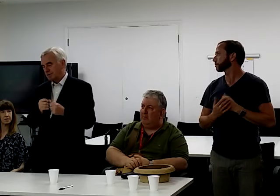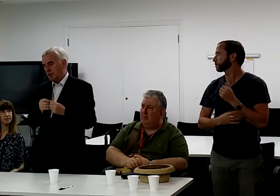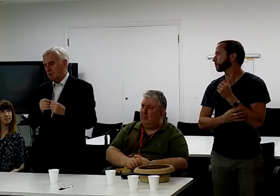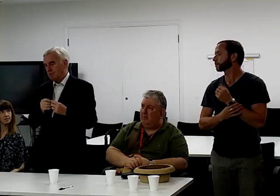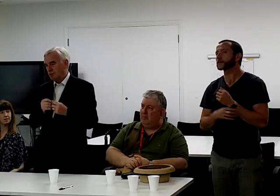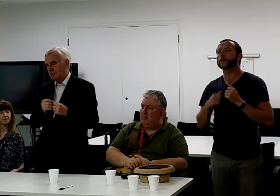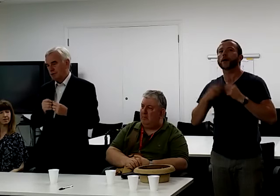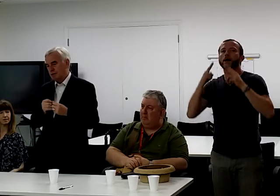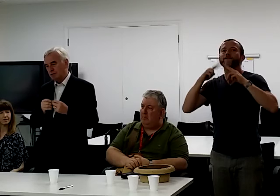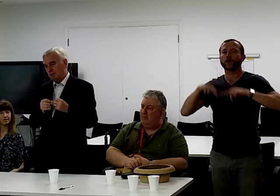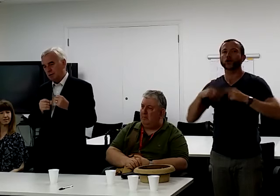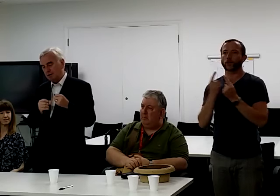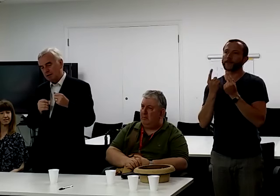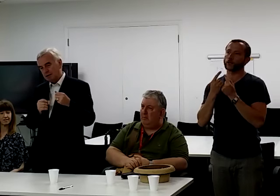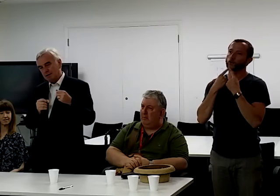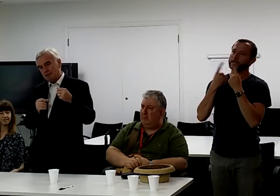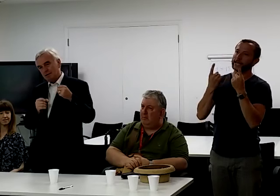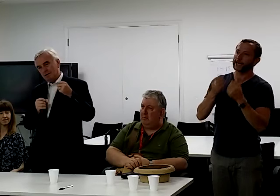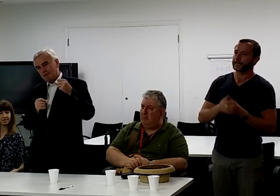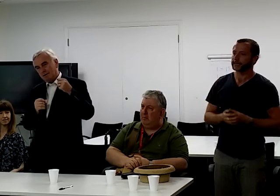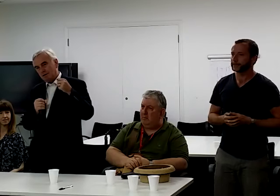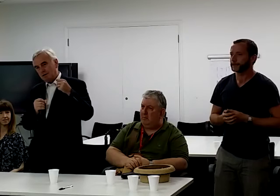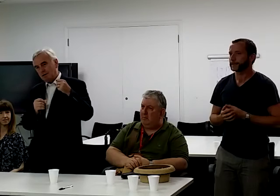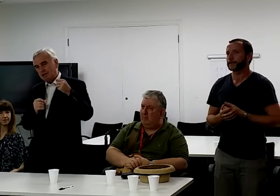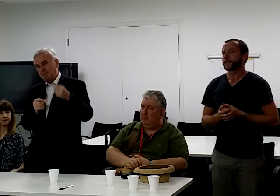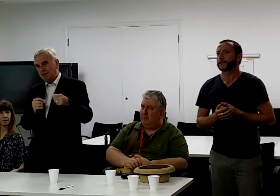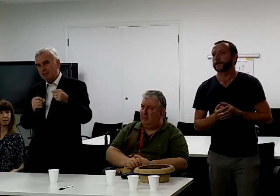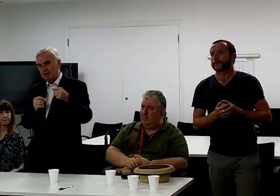Yeah. Just this final point, really.